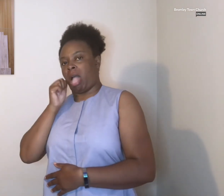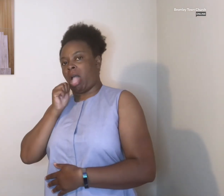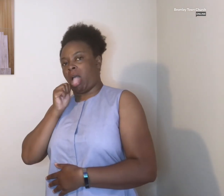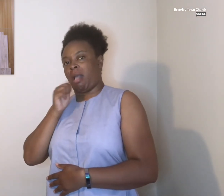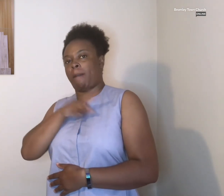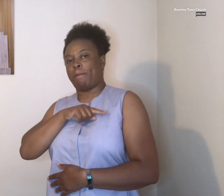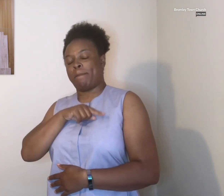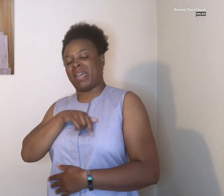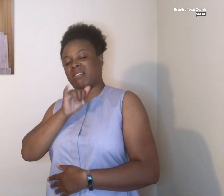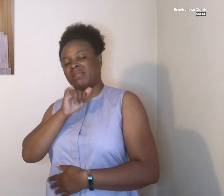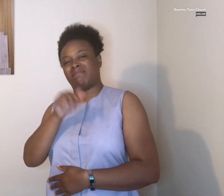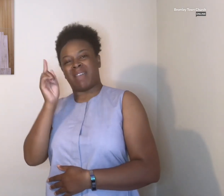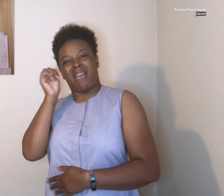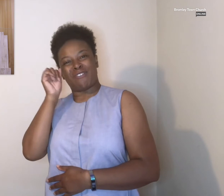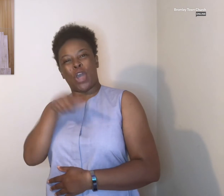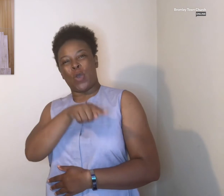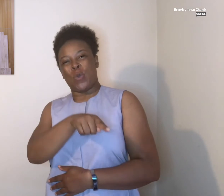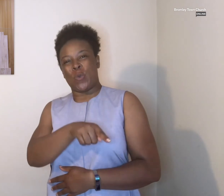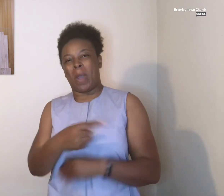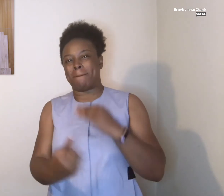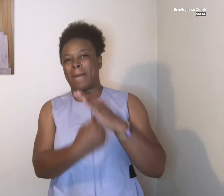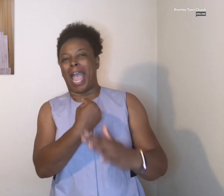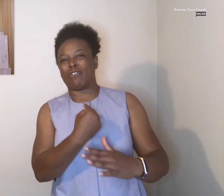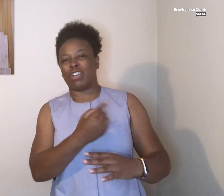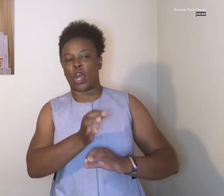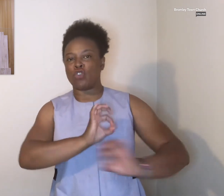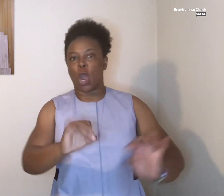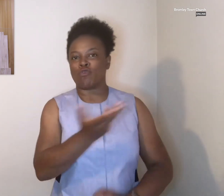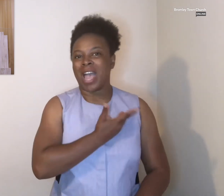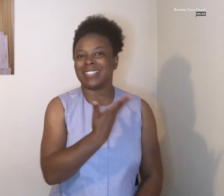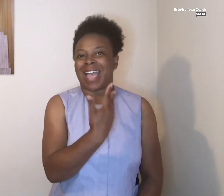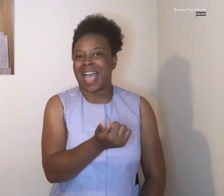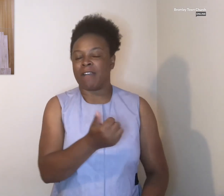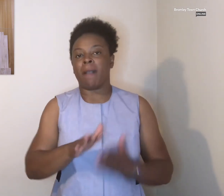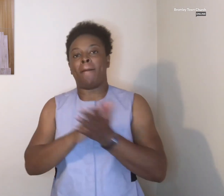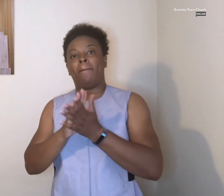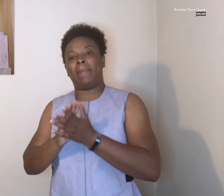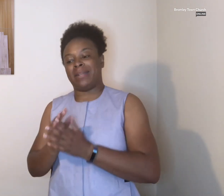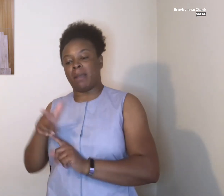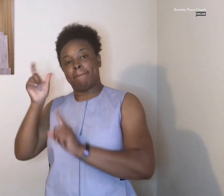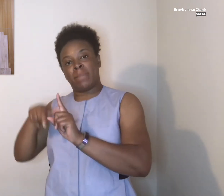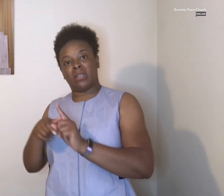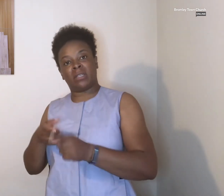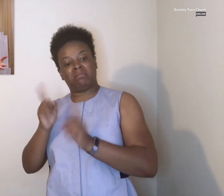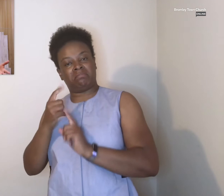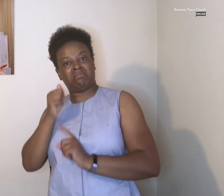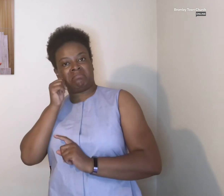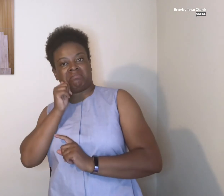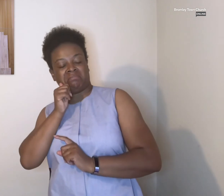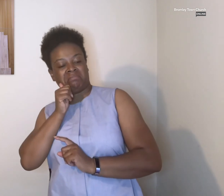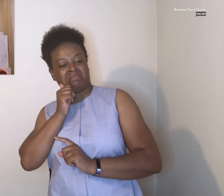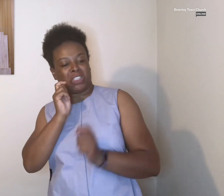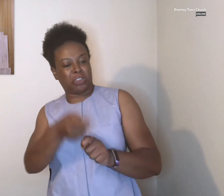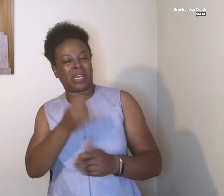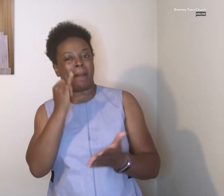they haven't got the right to be in the country, and so they then start to treat them badly. And from the point of view, they enslave them.